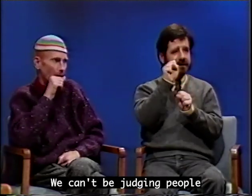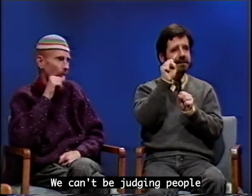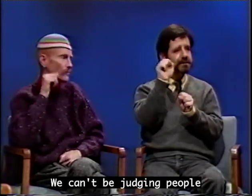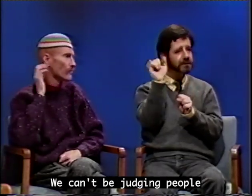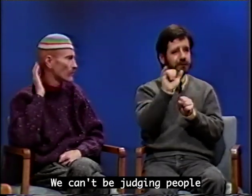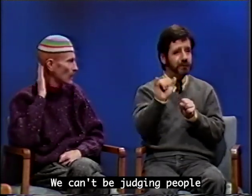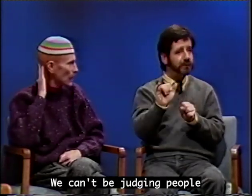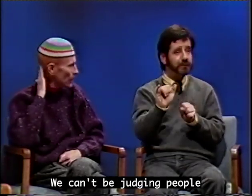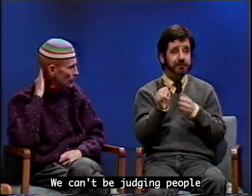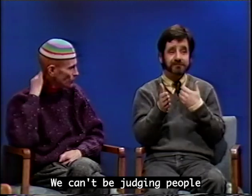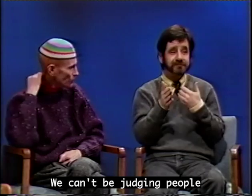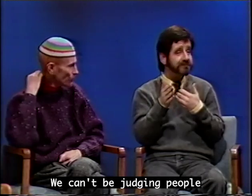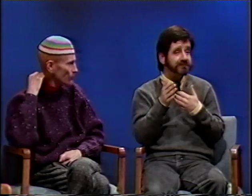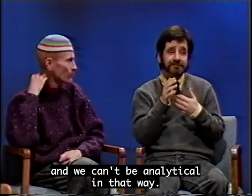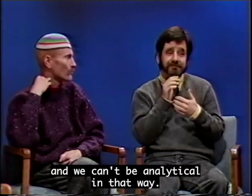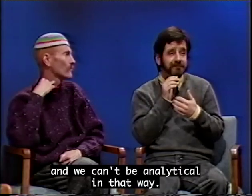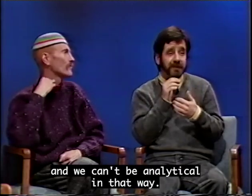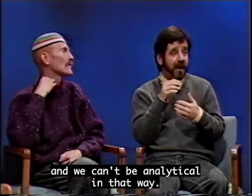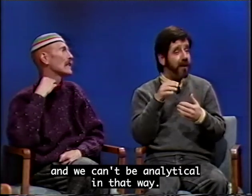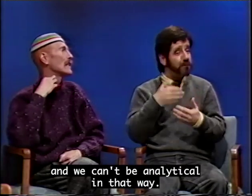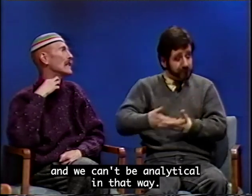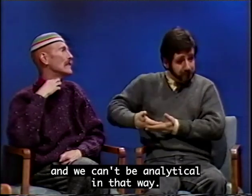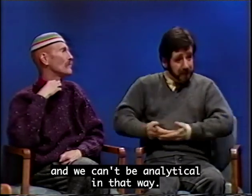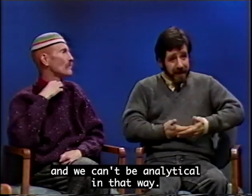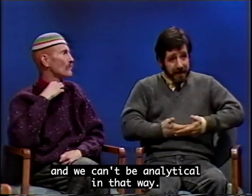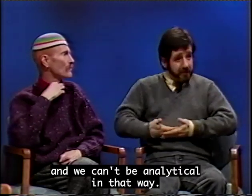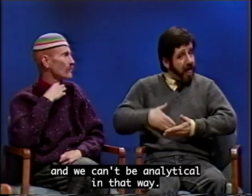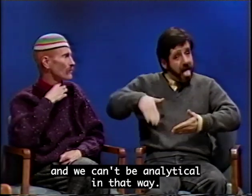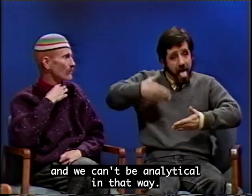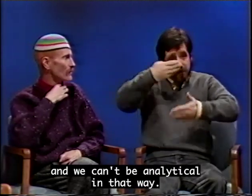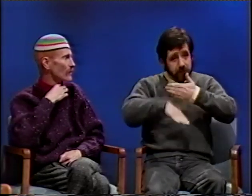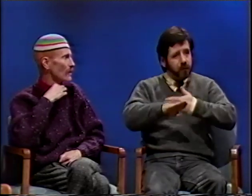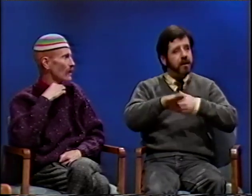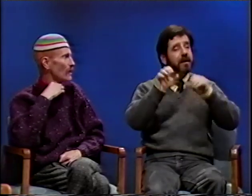be judging people and we can't be analytical in that way.